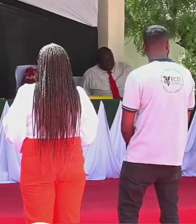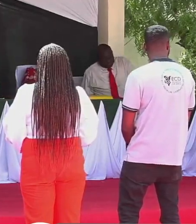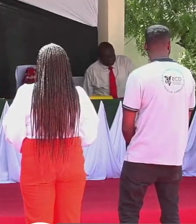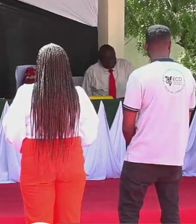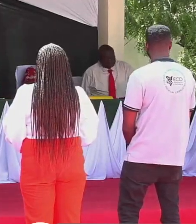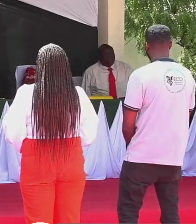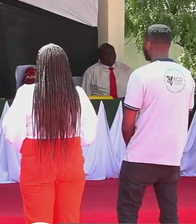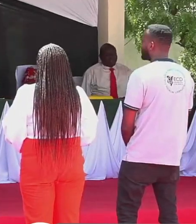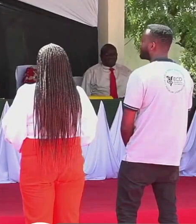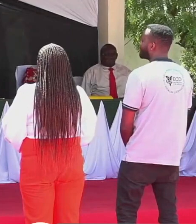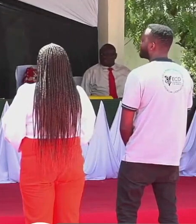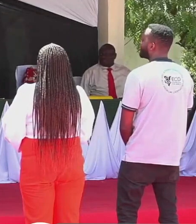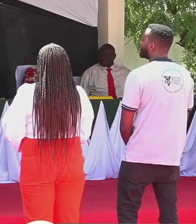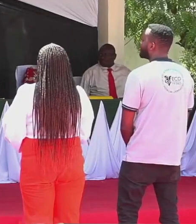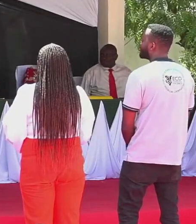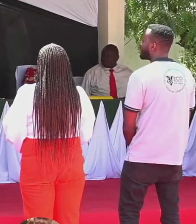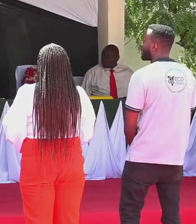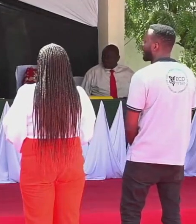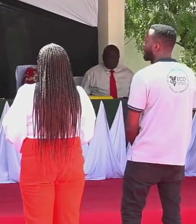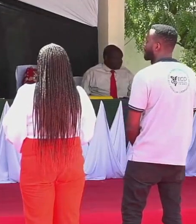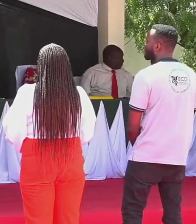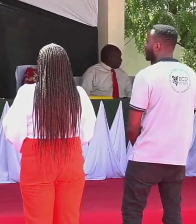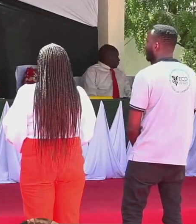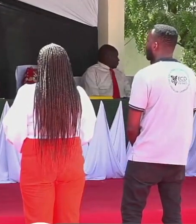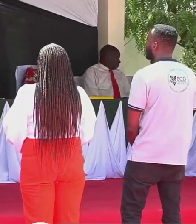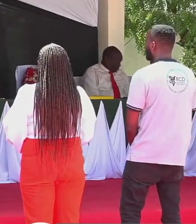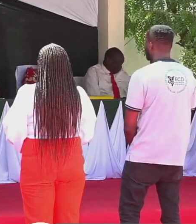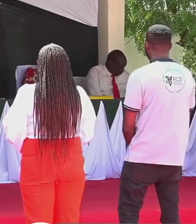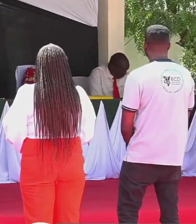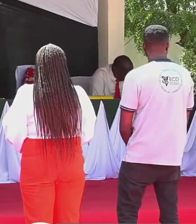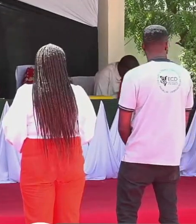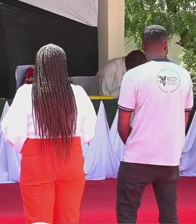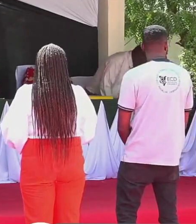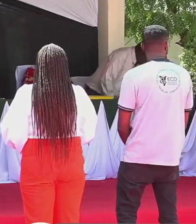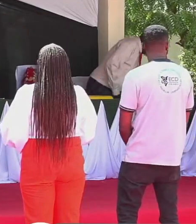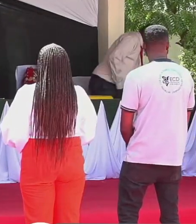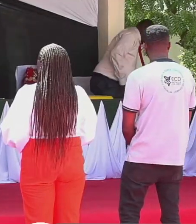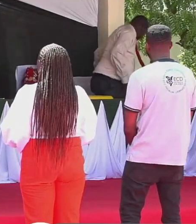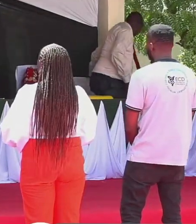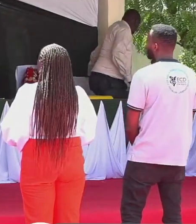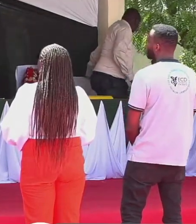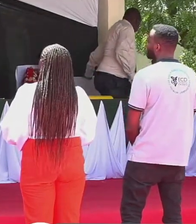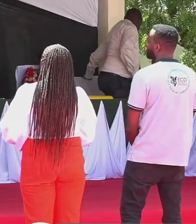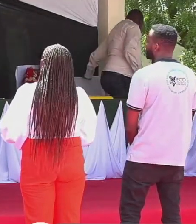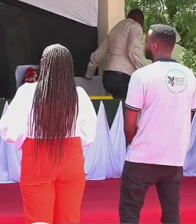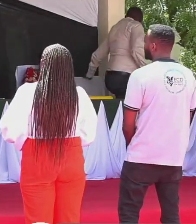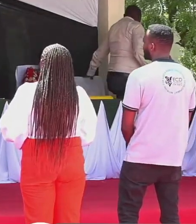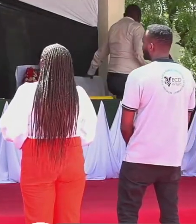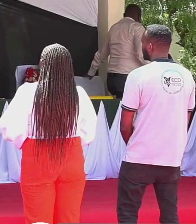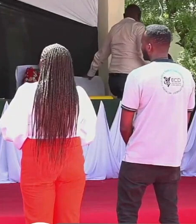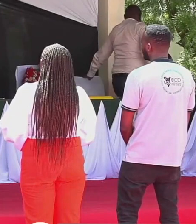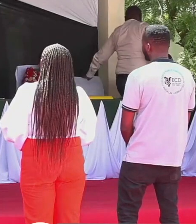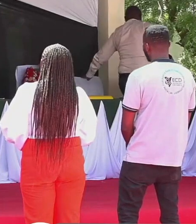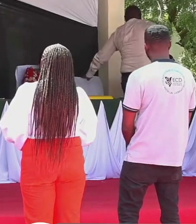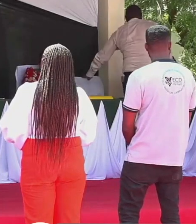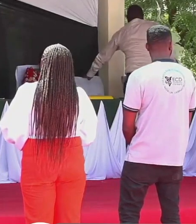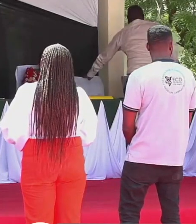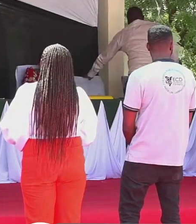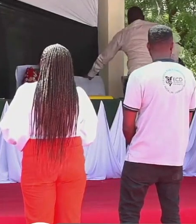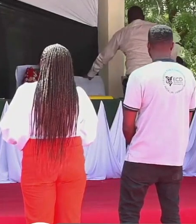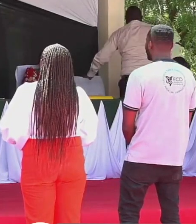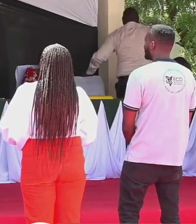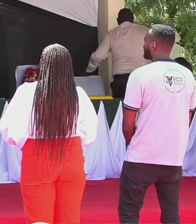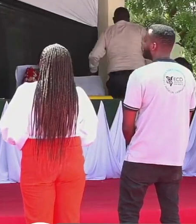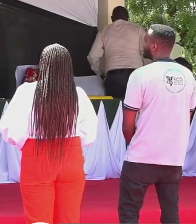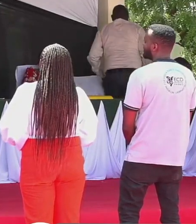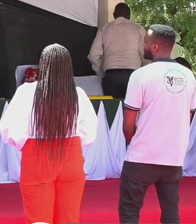Sally. Then we have Rachel, who is our managing director. This is the team that has been working with me at the secretariat,